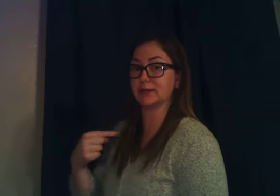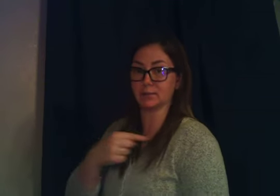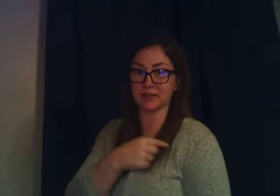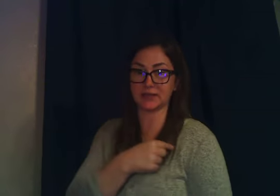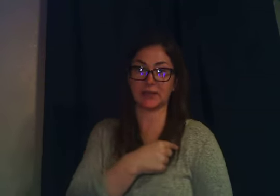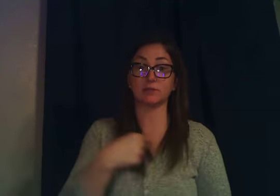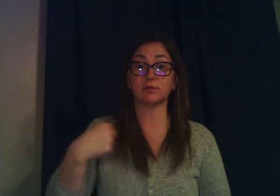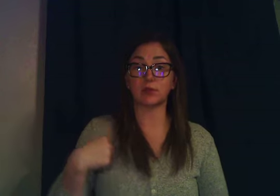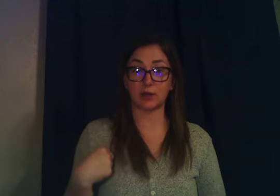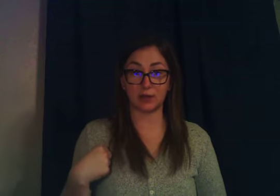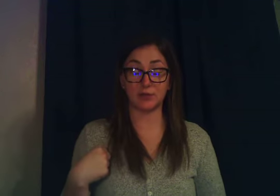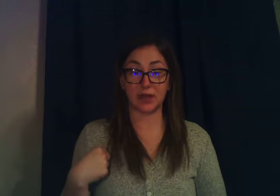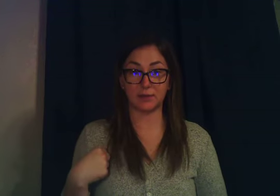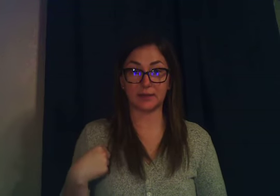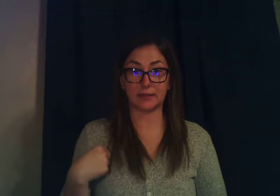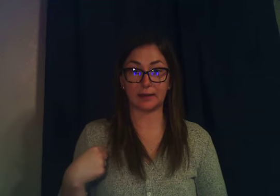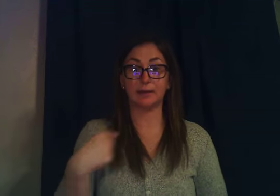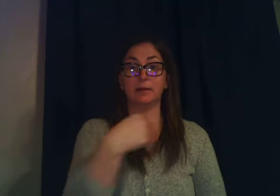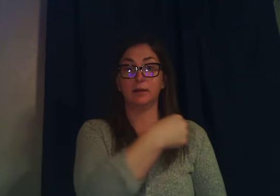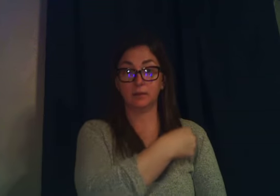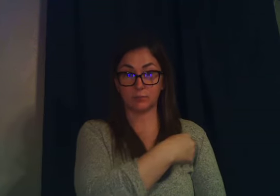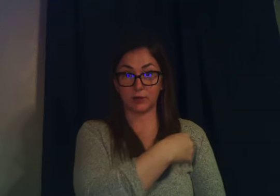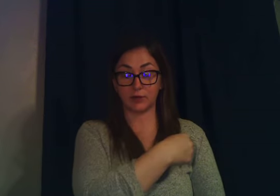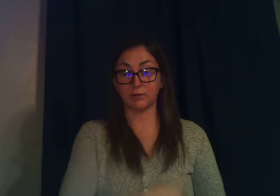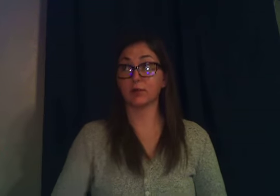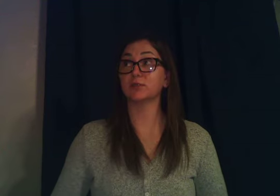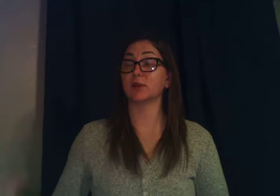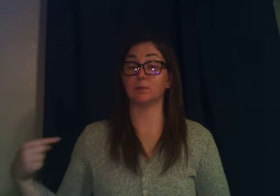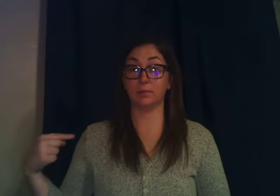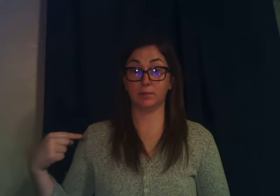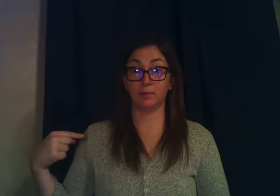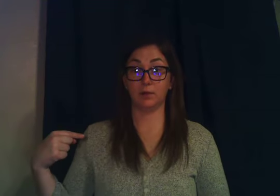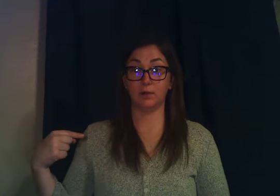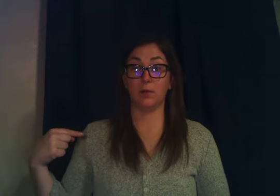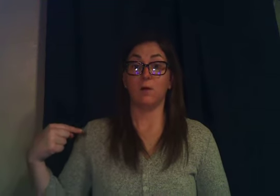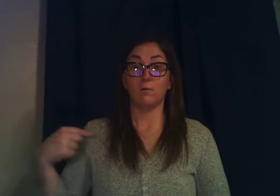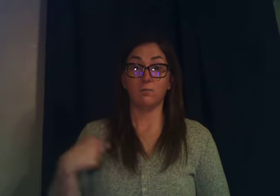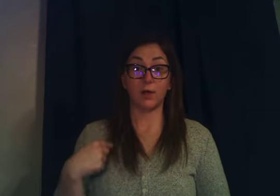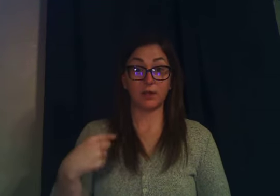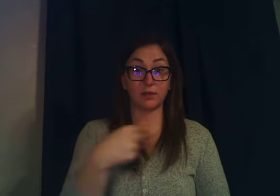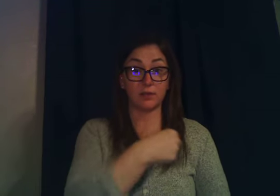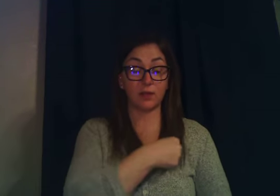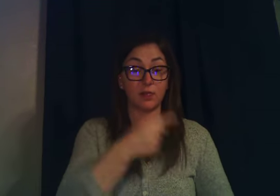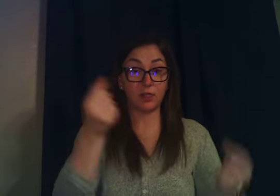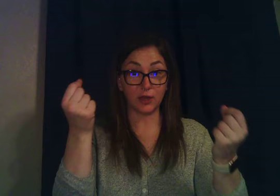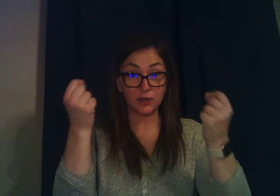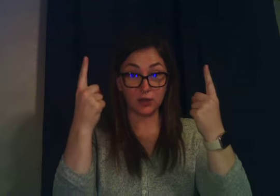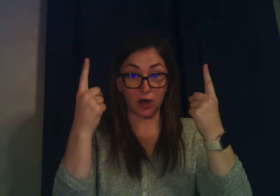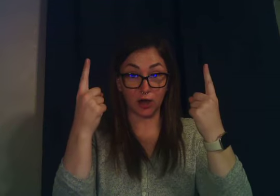-dominant side. So start on your dominant side, bring it over. So with the dawn